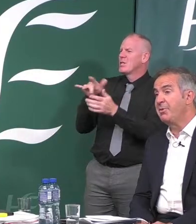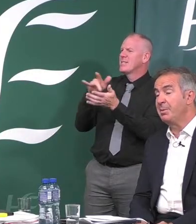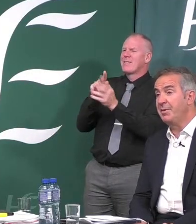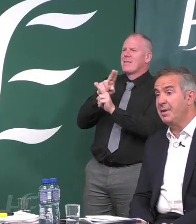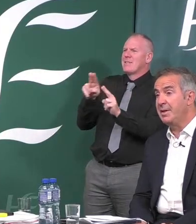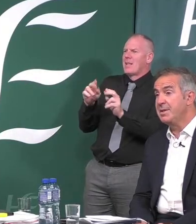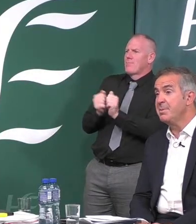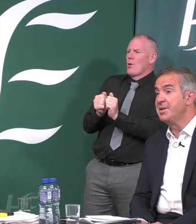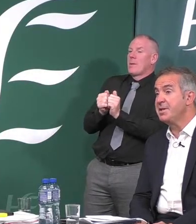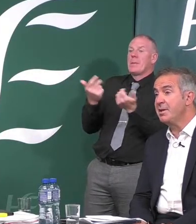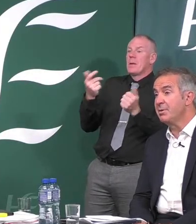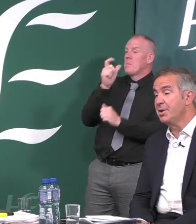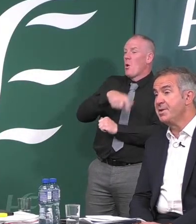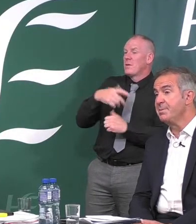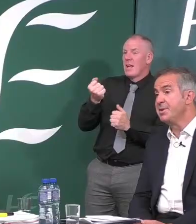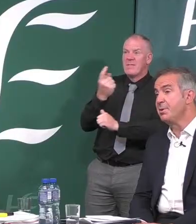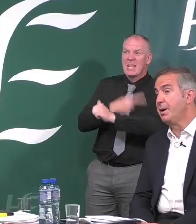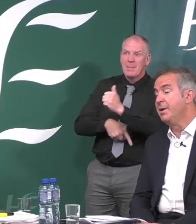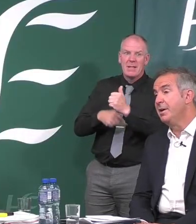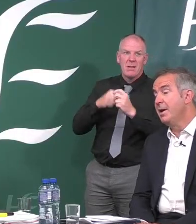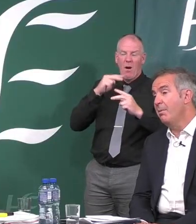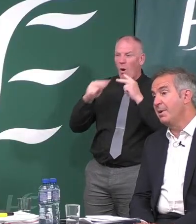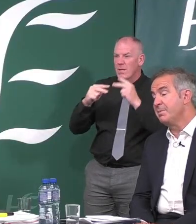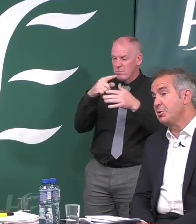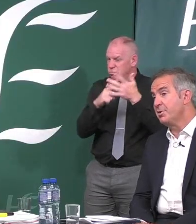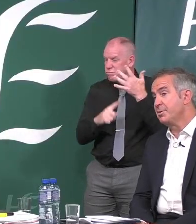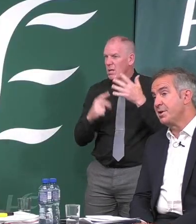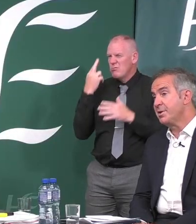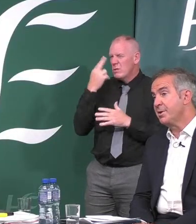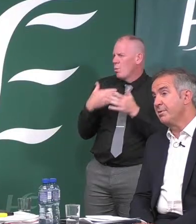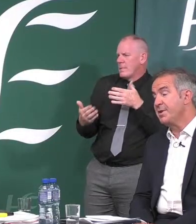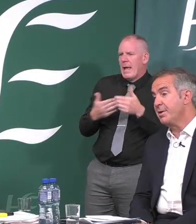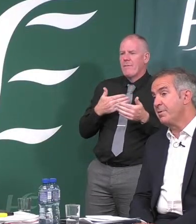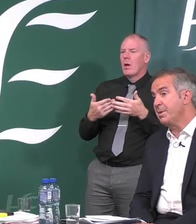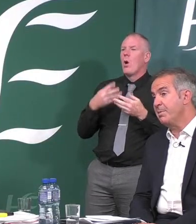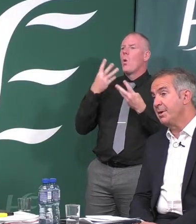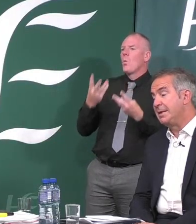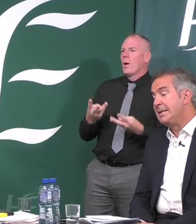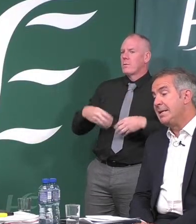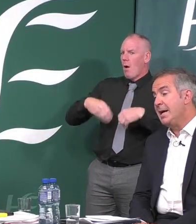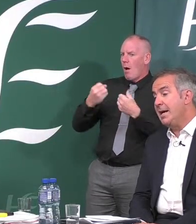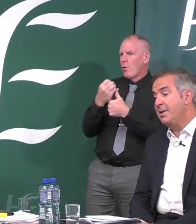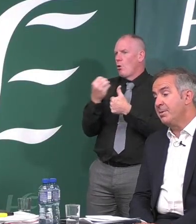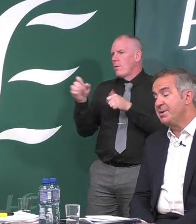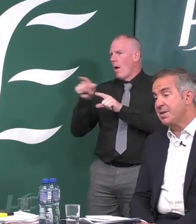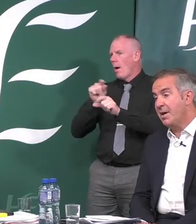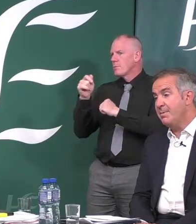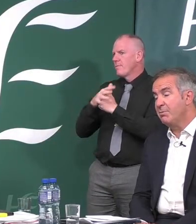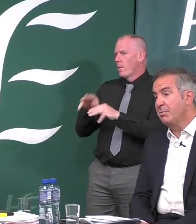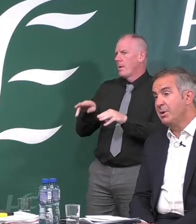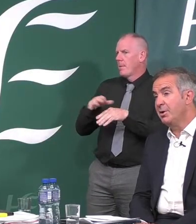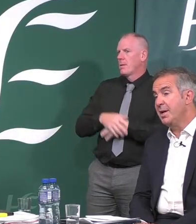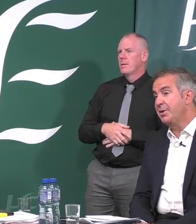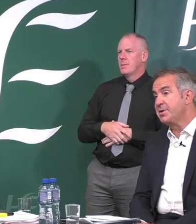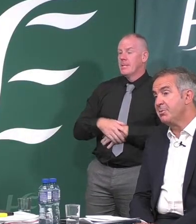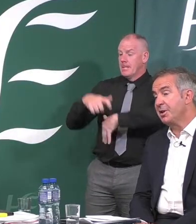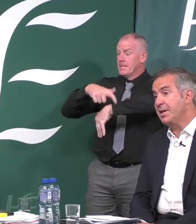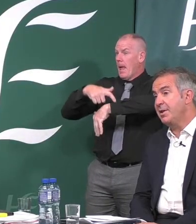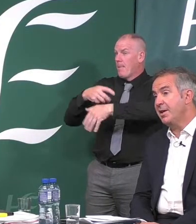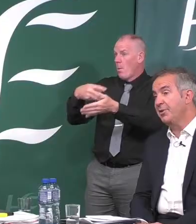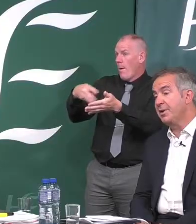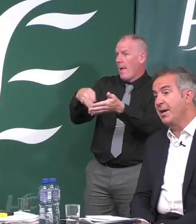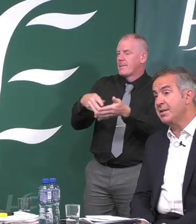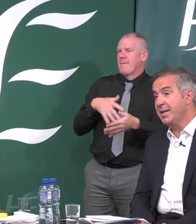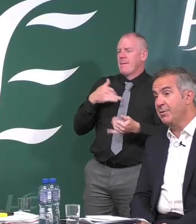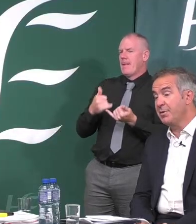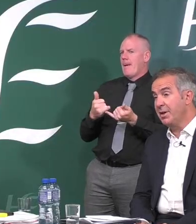people perhaps with disability or autism and so on. And we want to make sure there's alternatives there for people. In terms of timing, what we're looking at, there's a number of